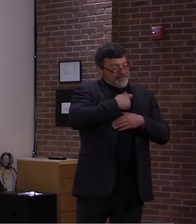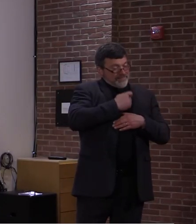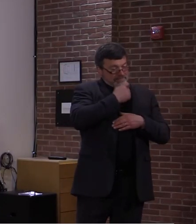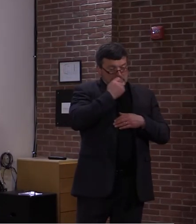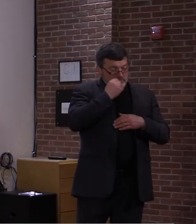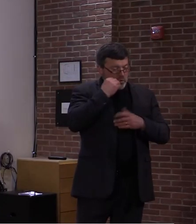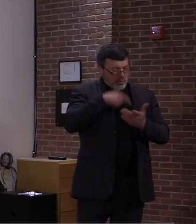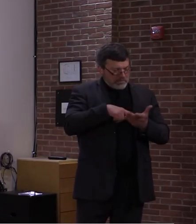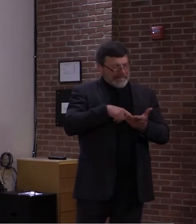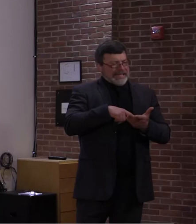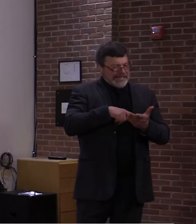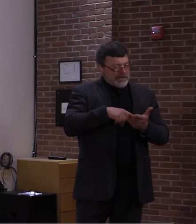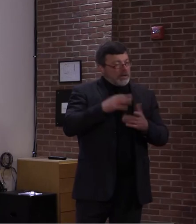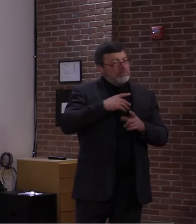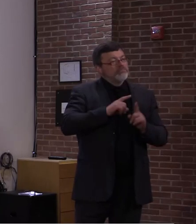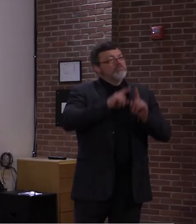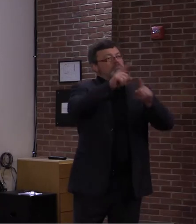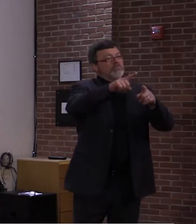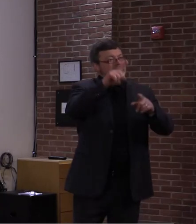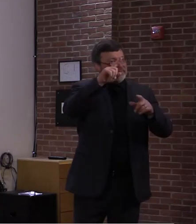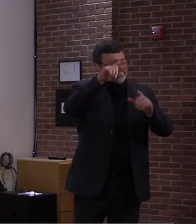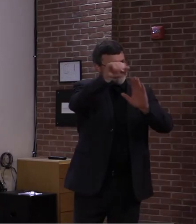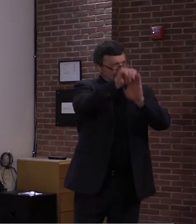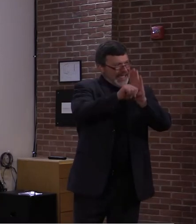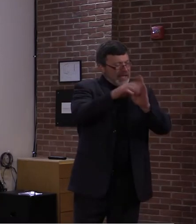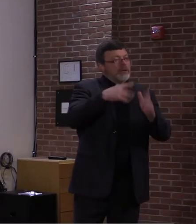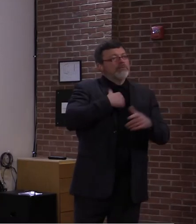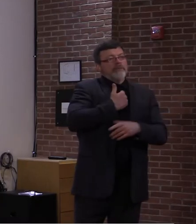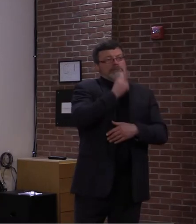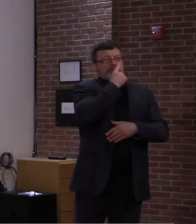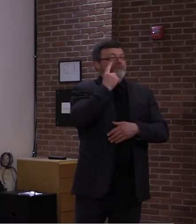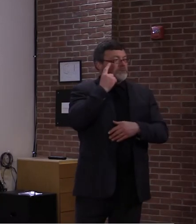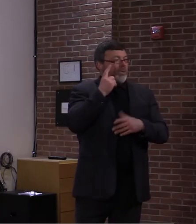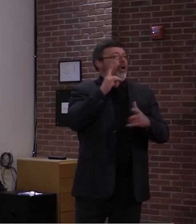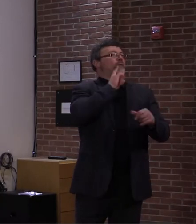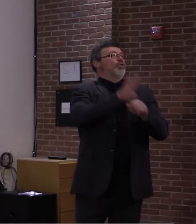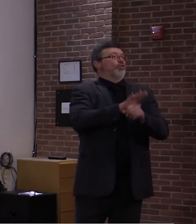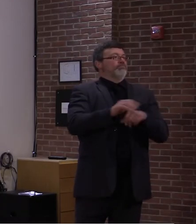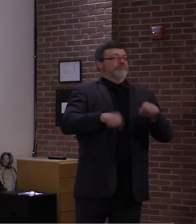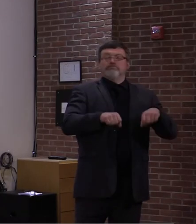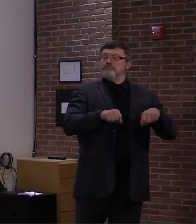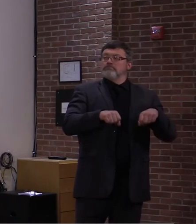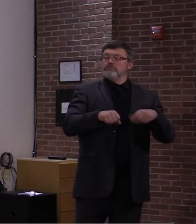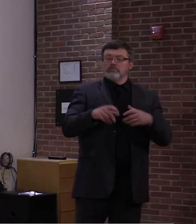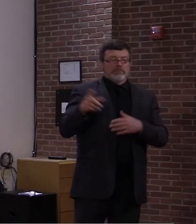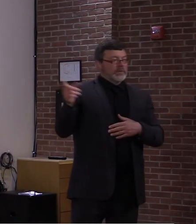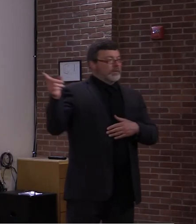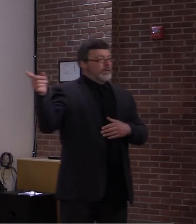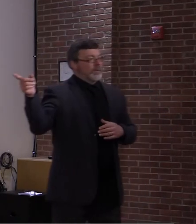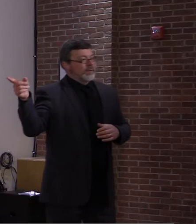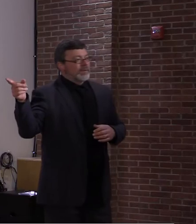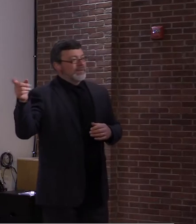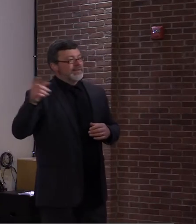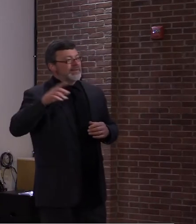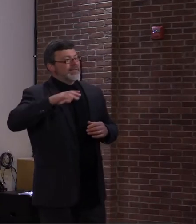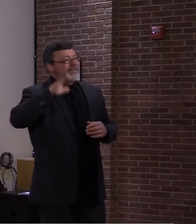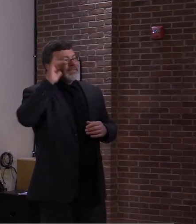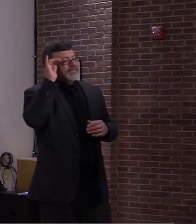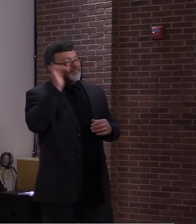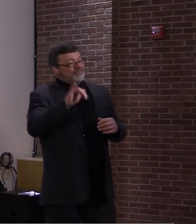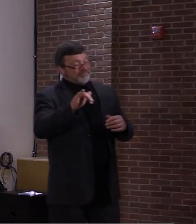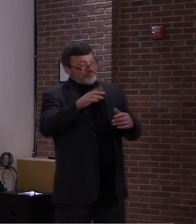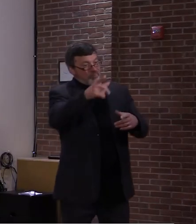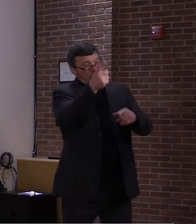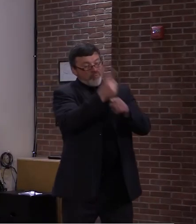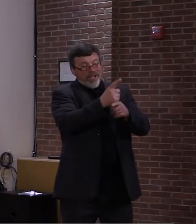so my impression, and I would hope this is true actually, is that the majority of the self-report tests are home antigen